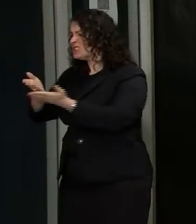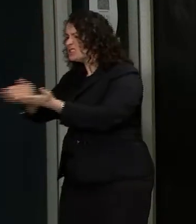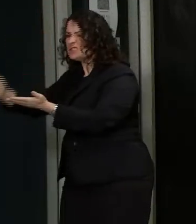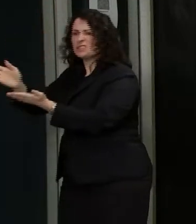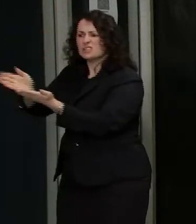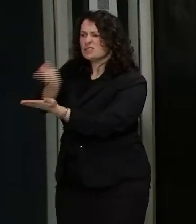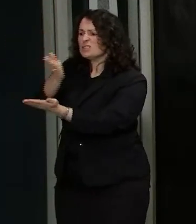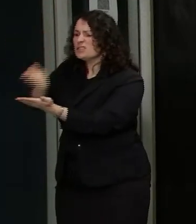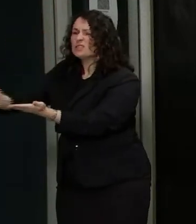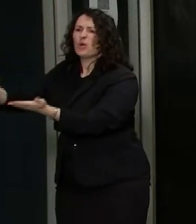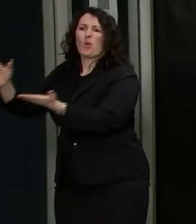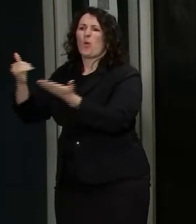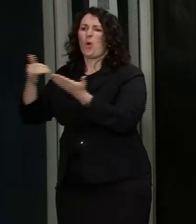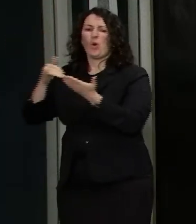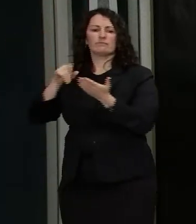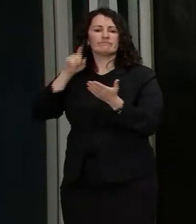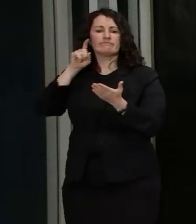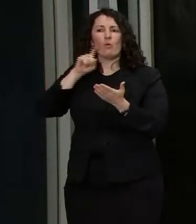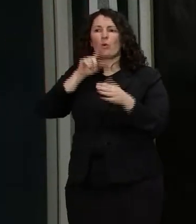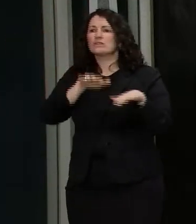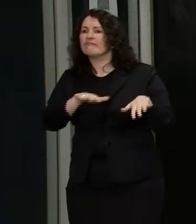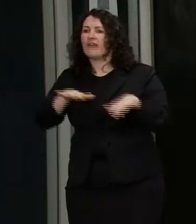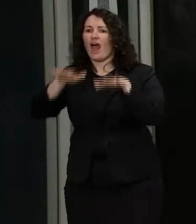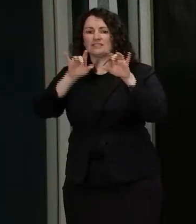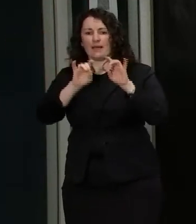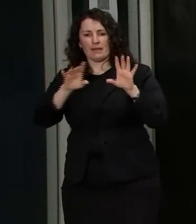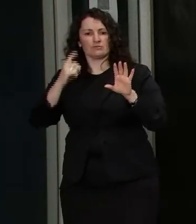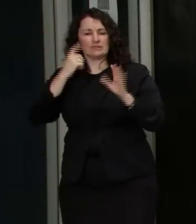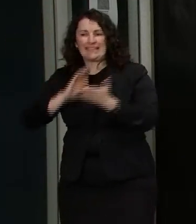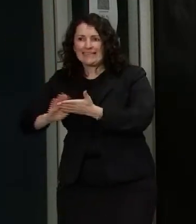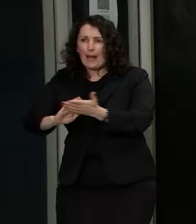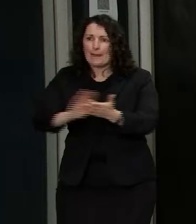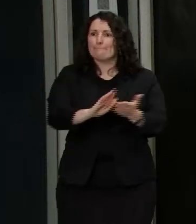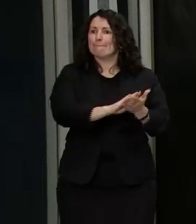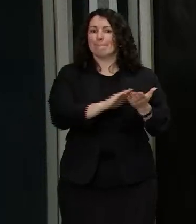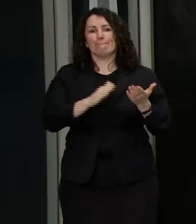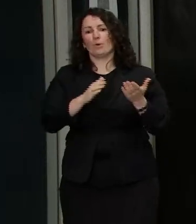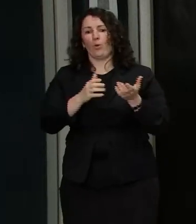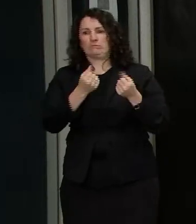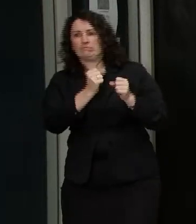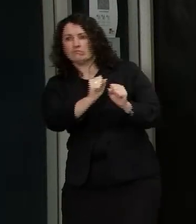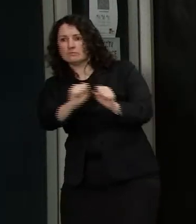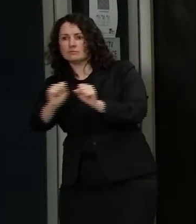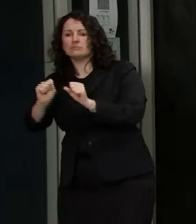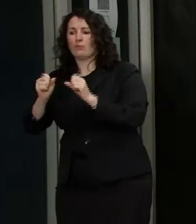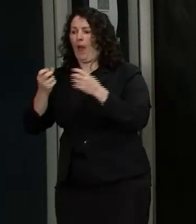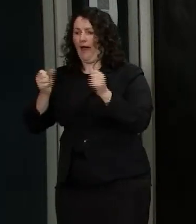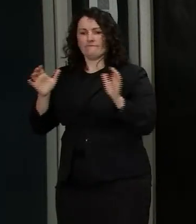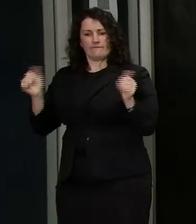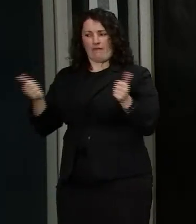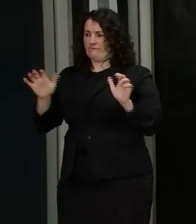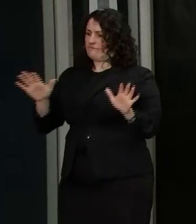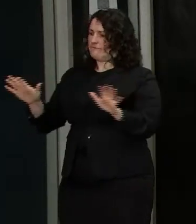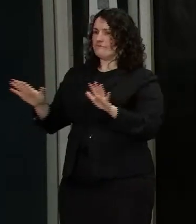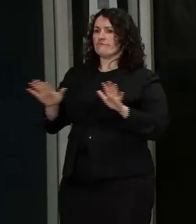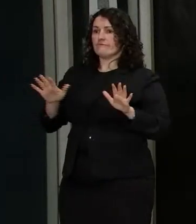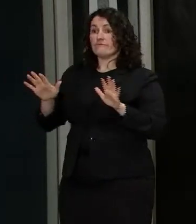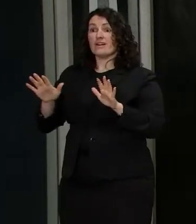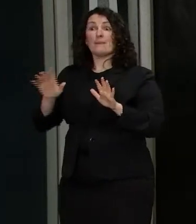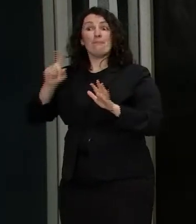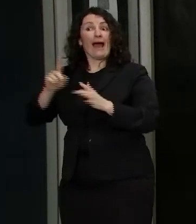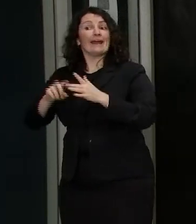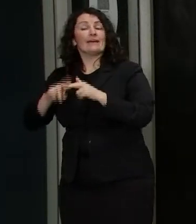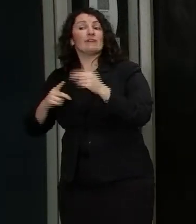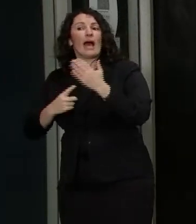what is currently forecast. Obviously, as we go into the coming days, if we start to see renewed weather conditions